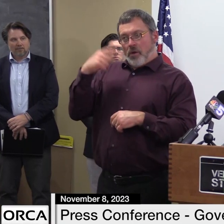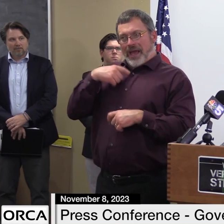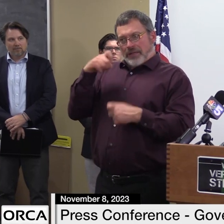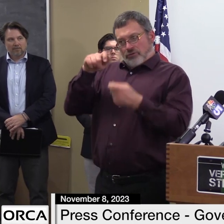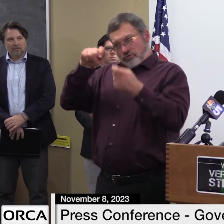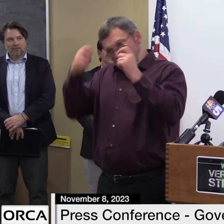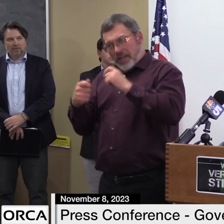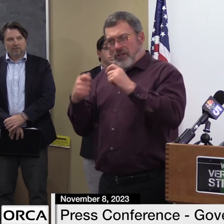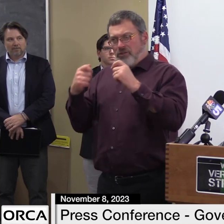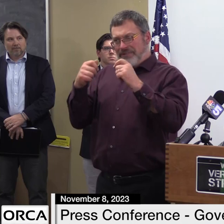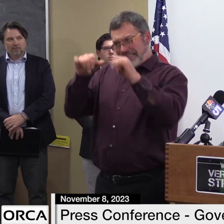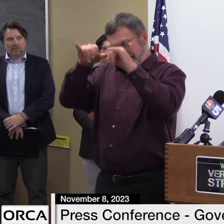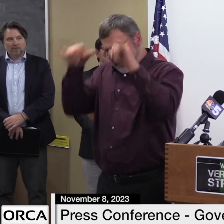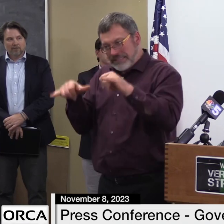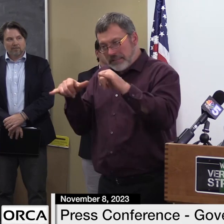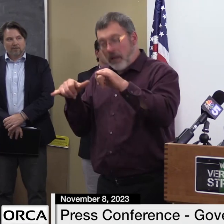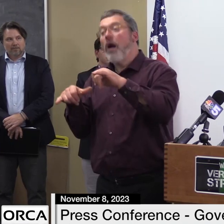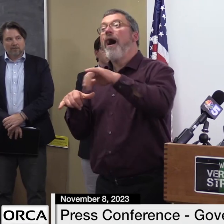has called on me